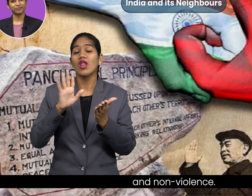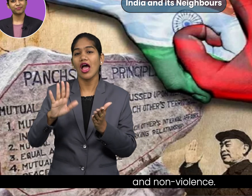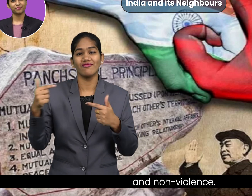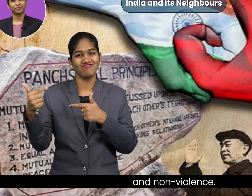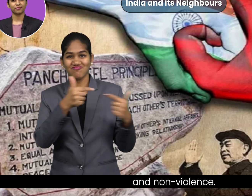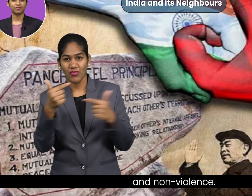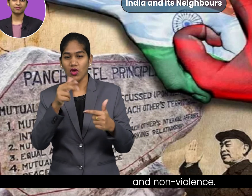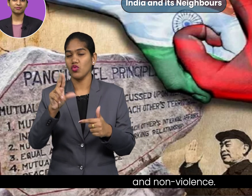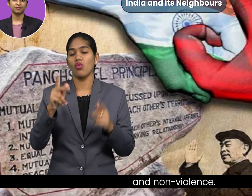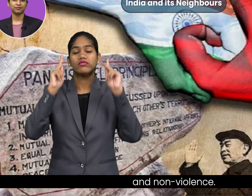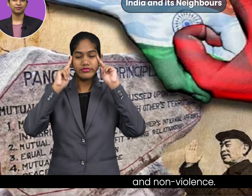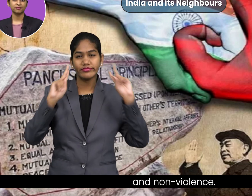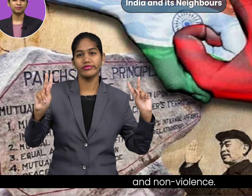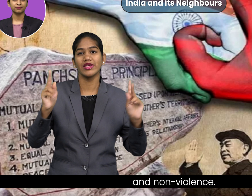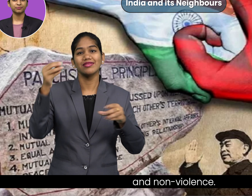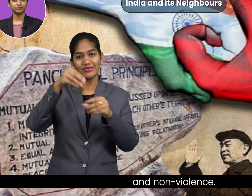non-violence.